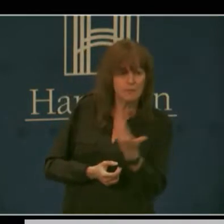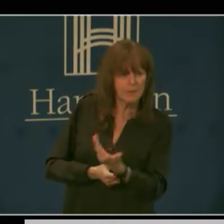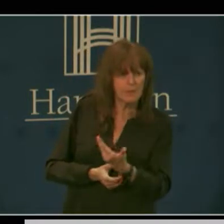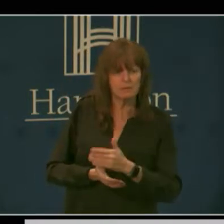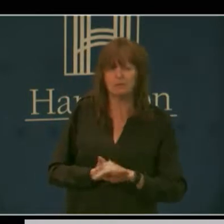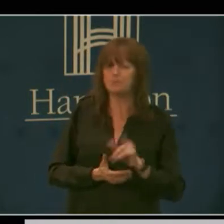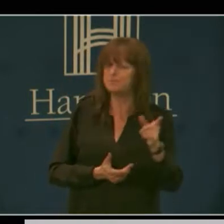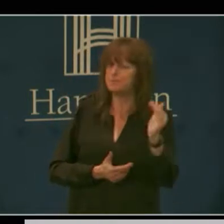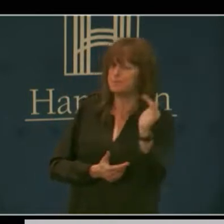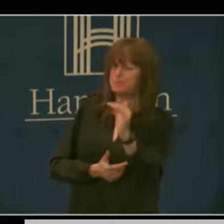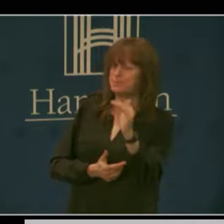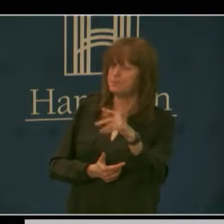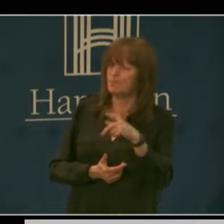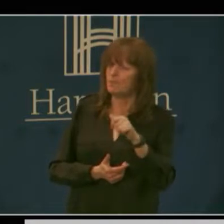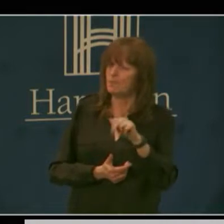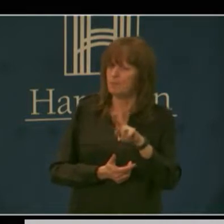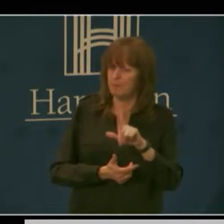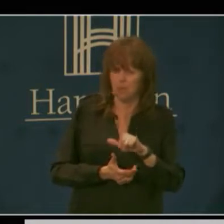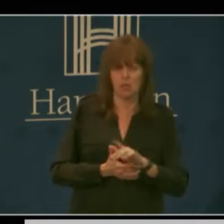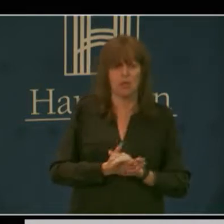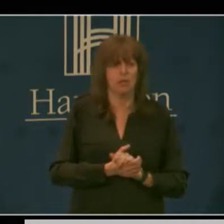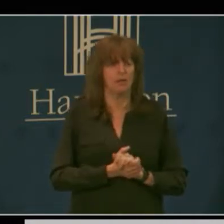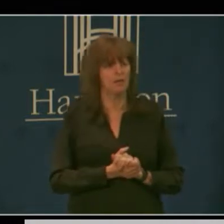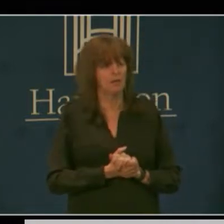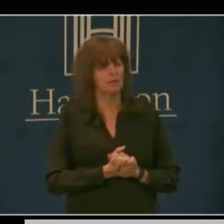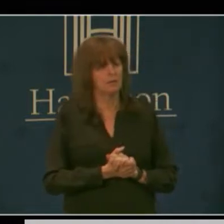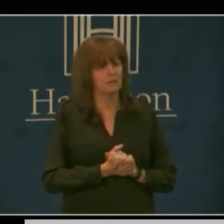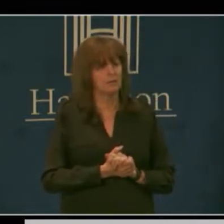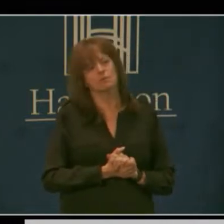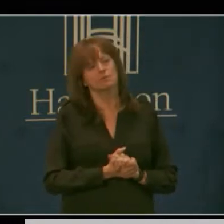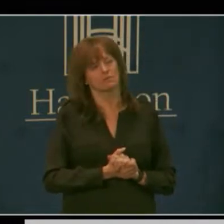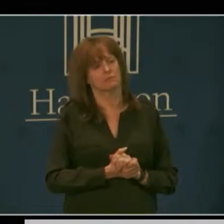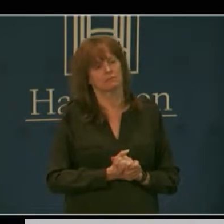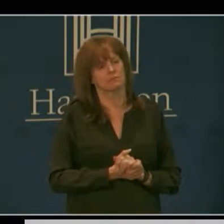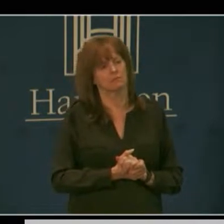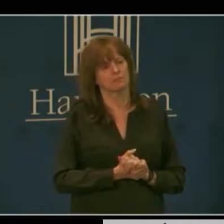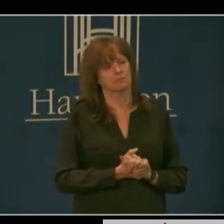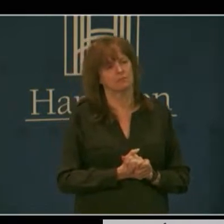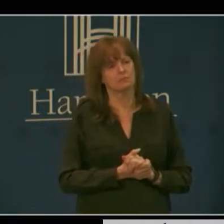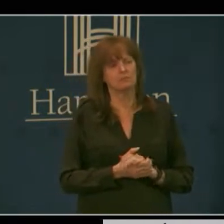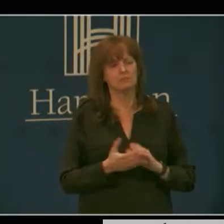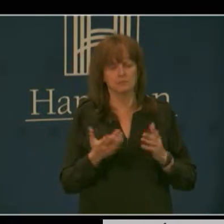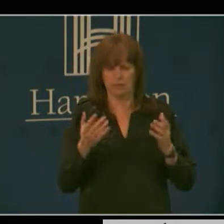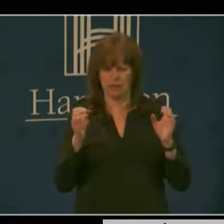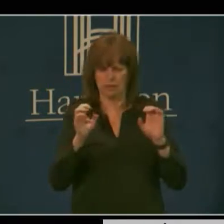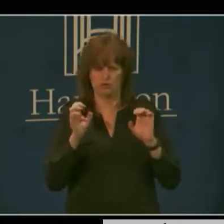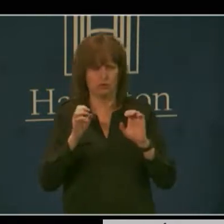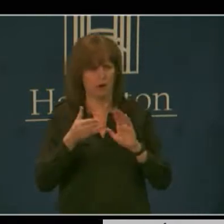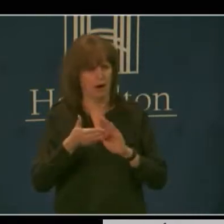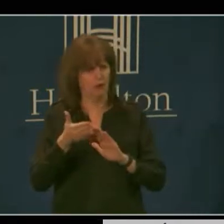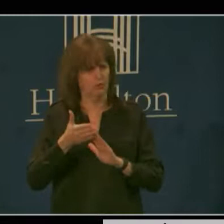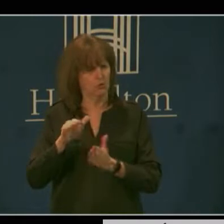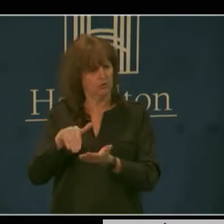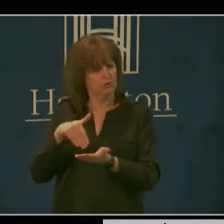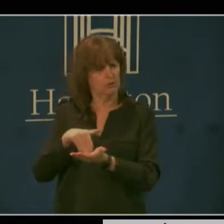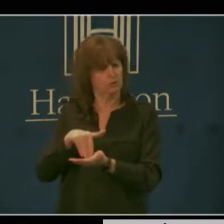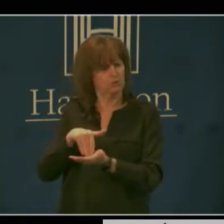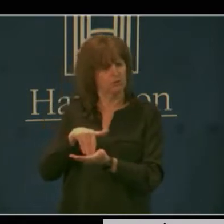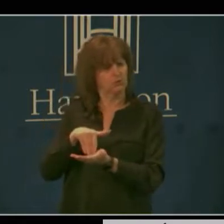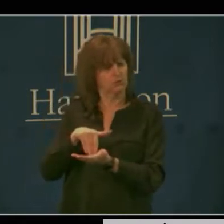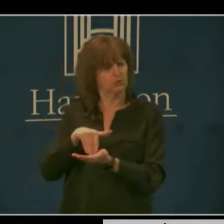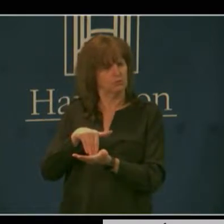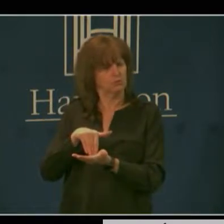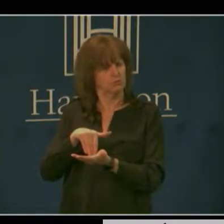to you. Can you speak a bit more about the city's Emergency Operations Center, and how is the group functioning now that it has